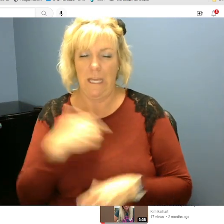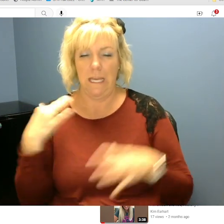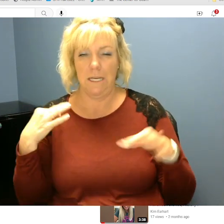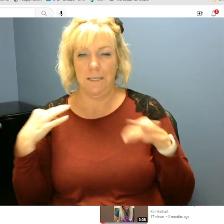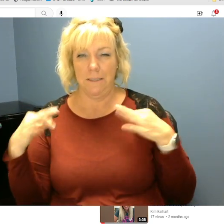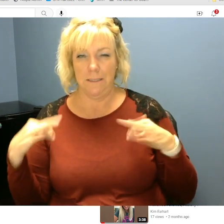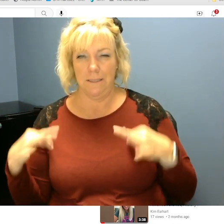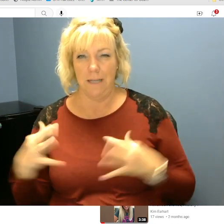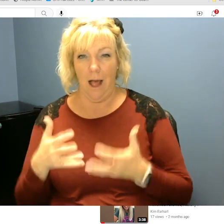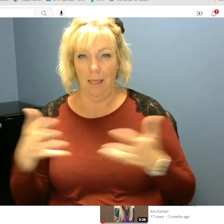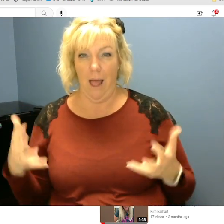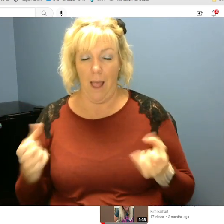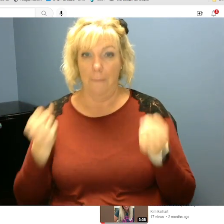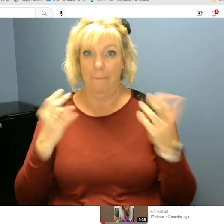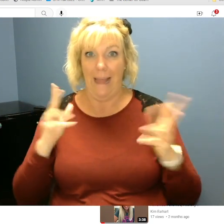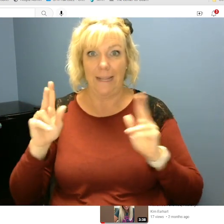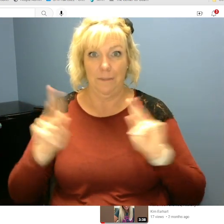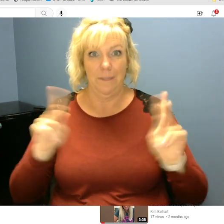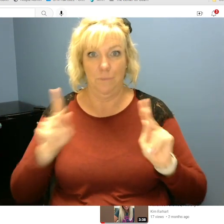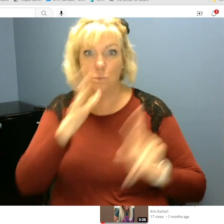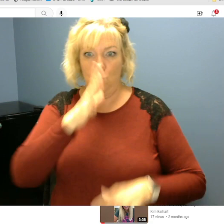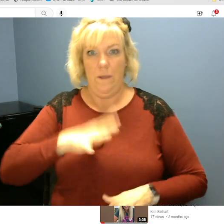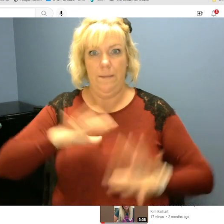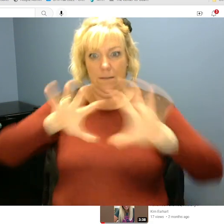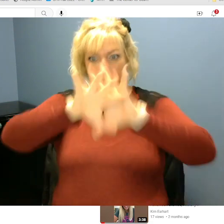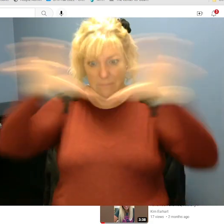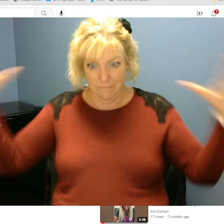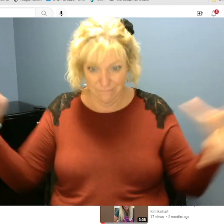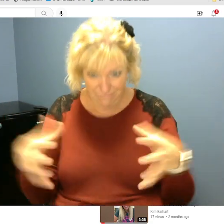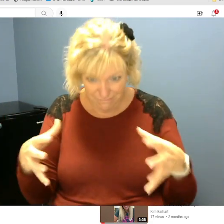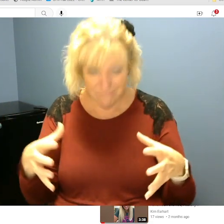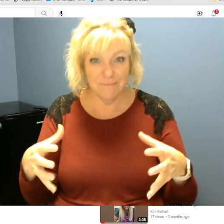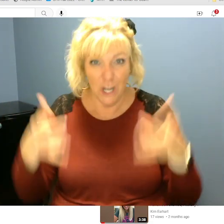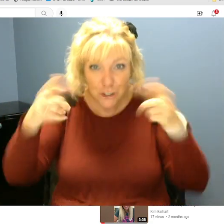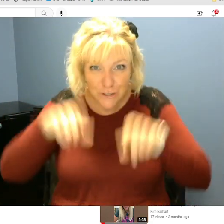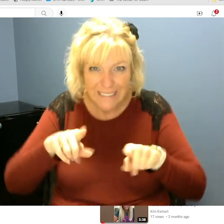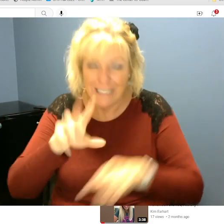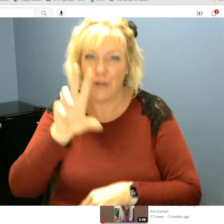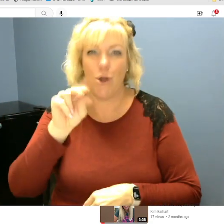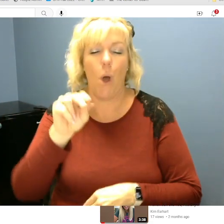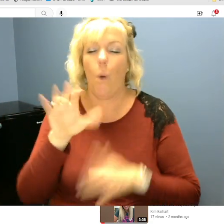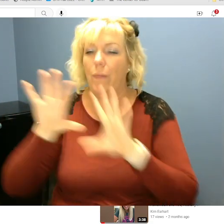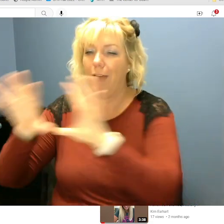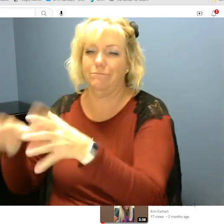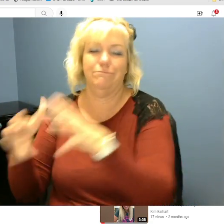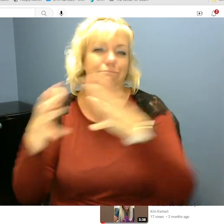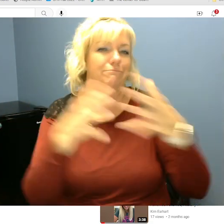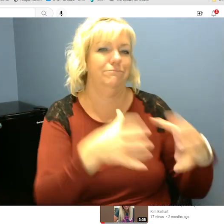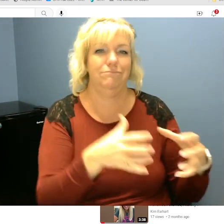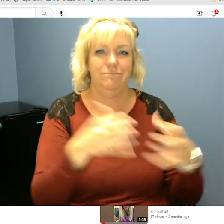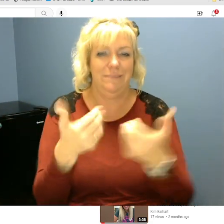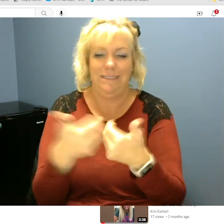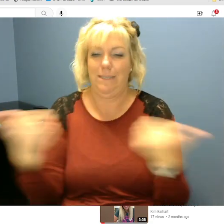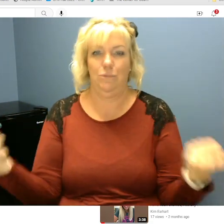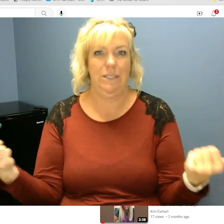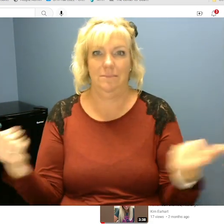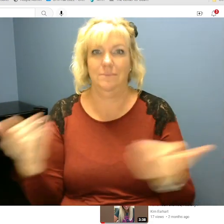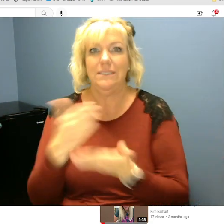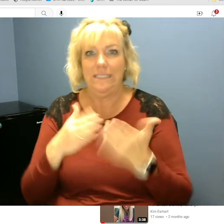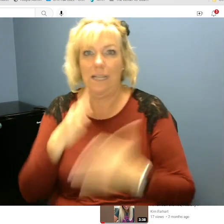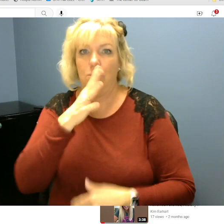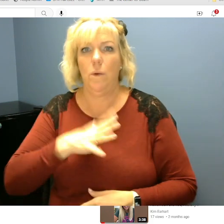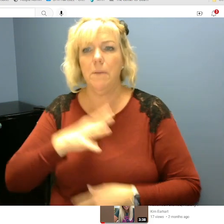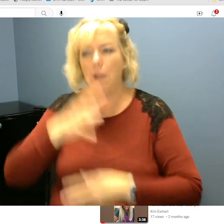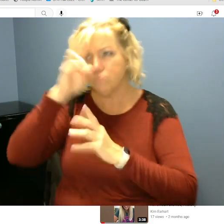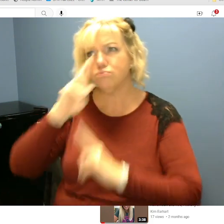movement. Some women will accept the fact that black men get the right to vote first, and others say, nope, we're not going to accept that. And so